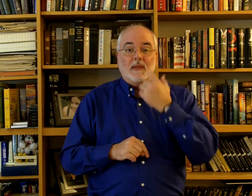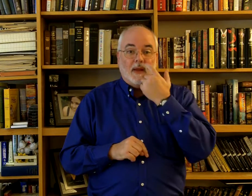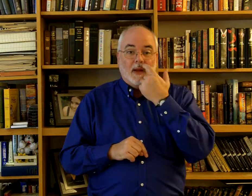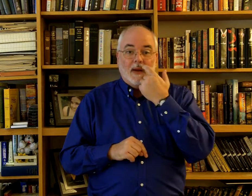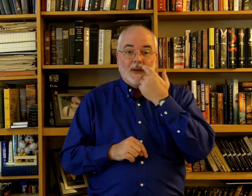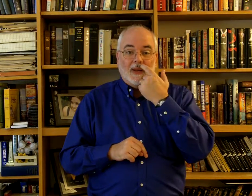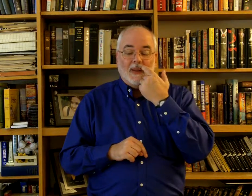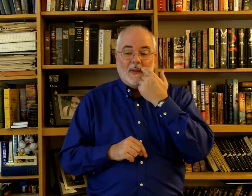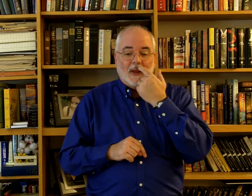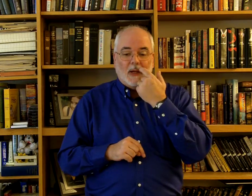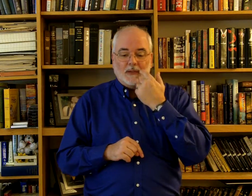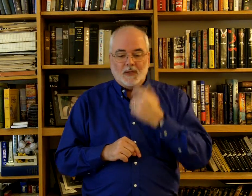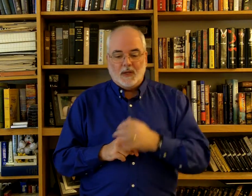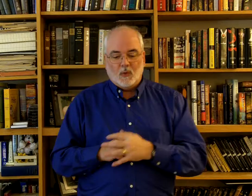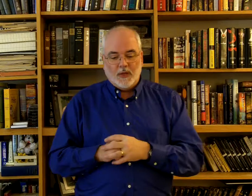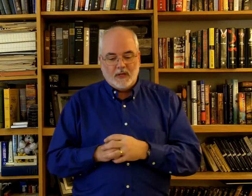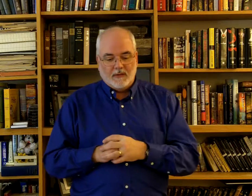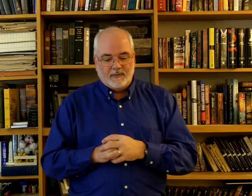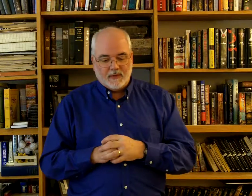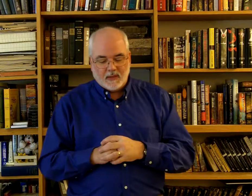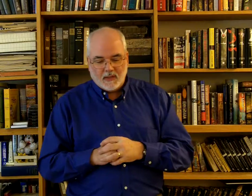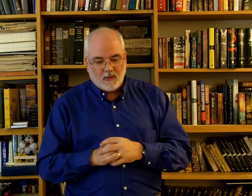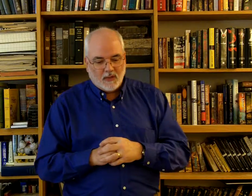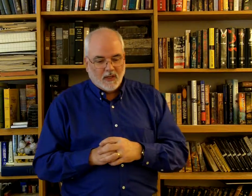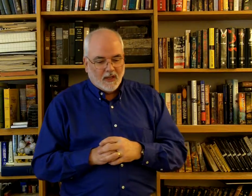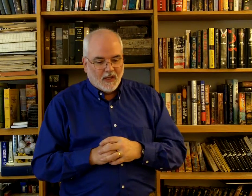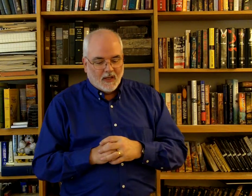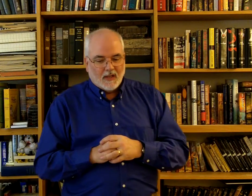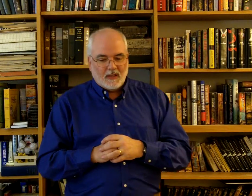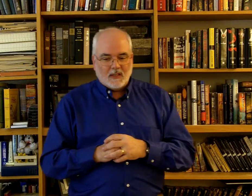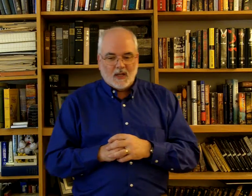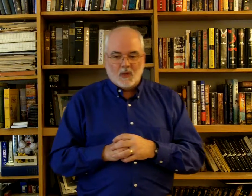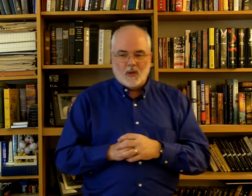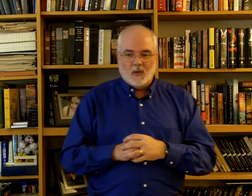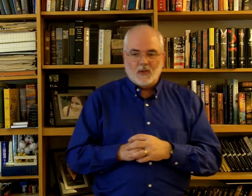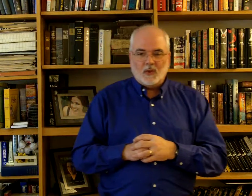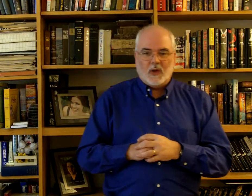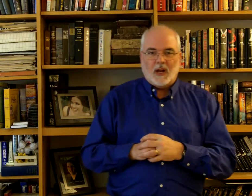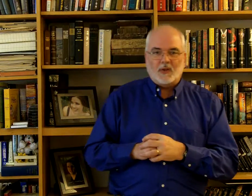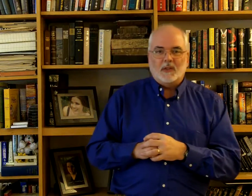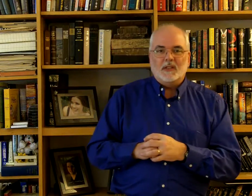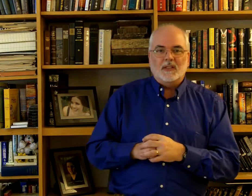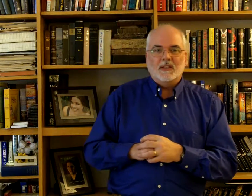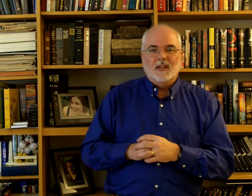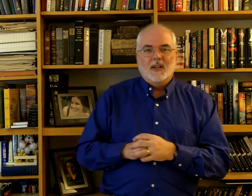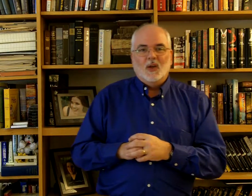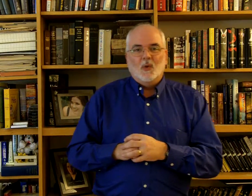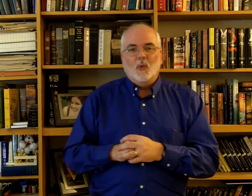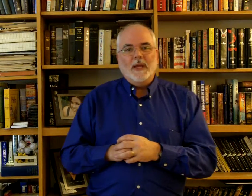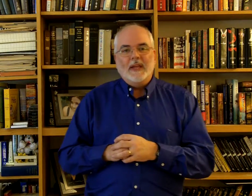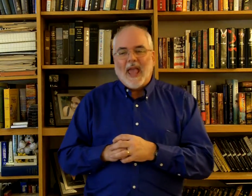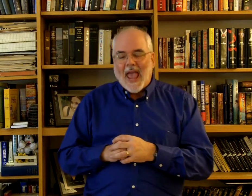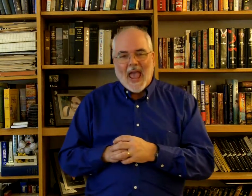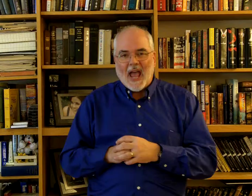there 10,000 years. This is another one of those contractions. We